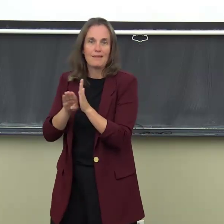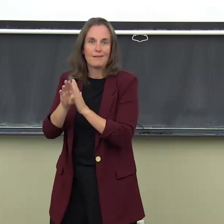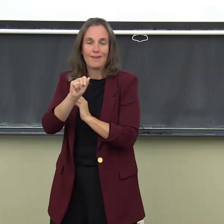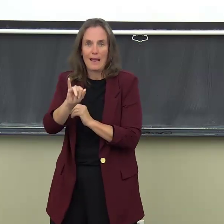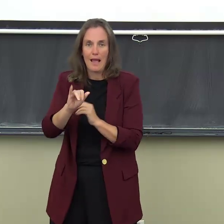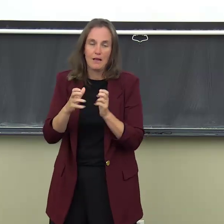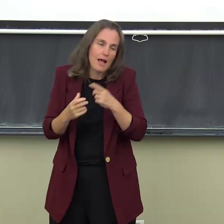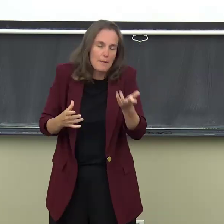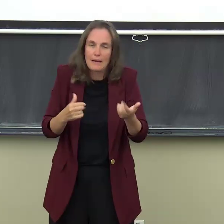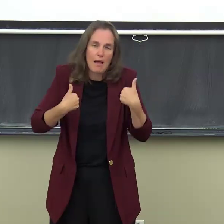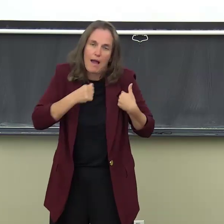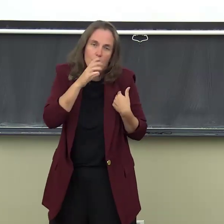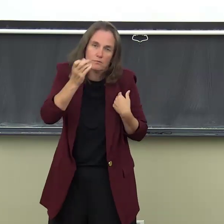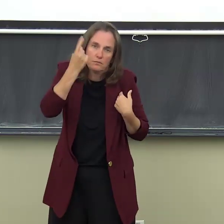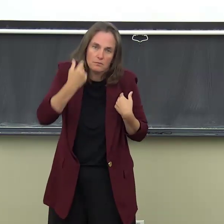it.